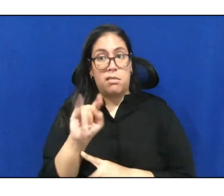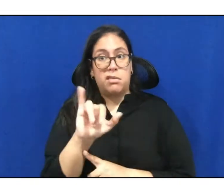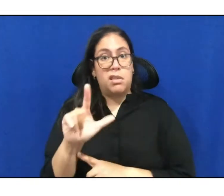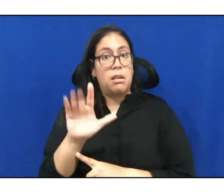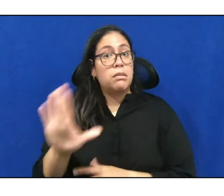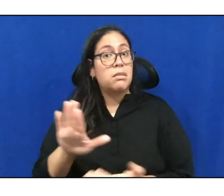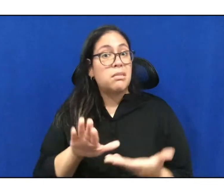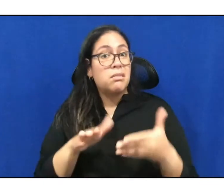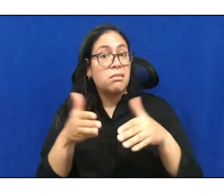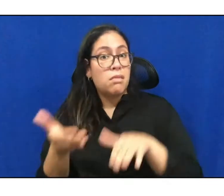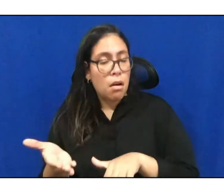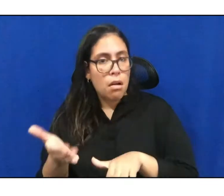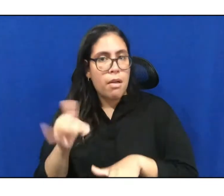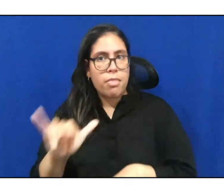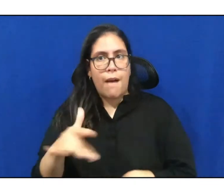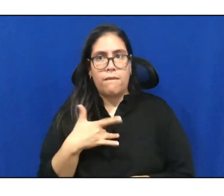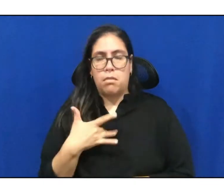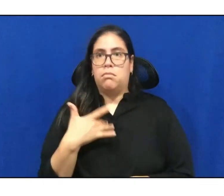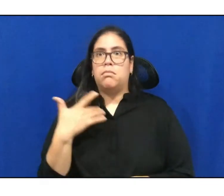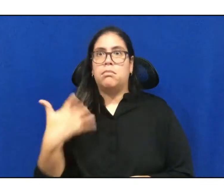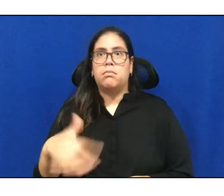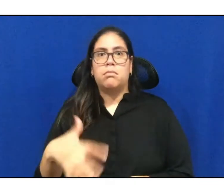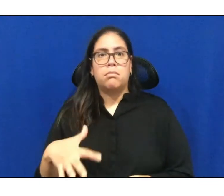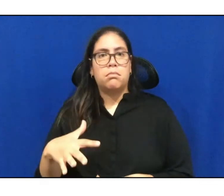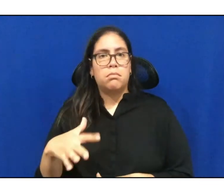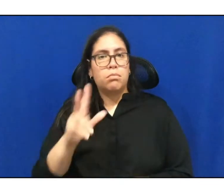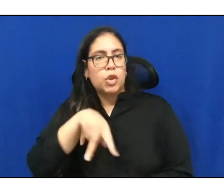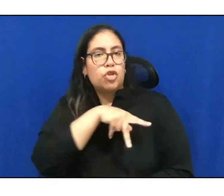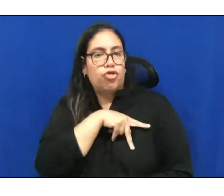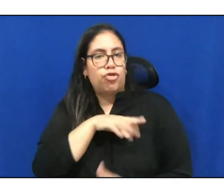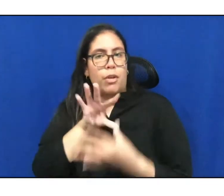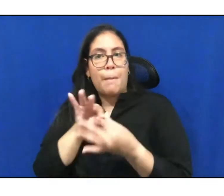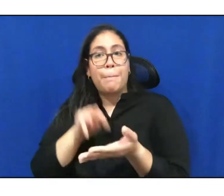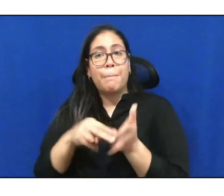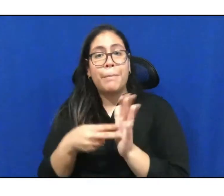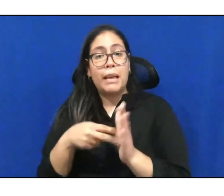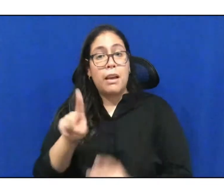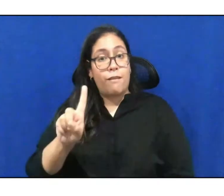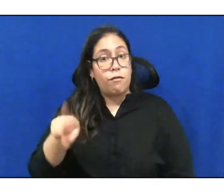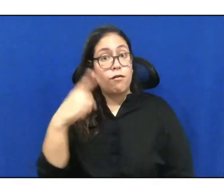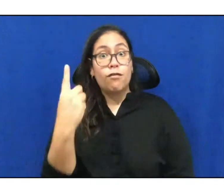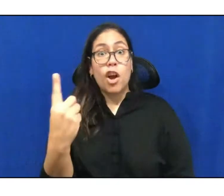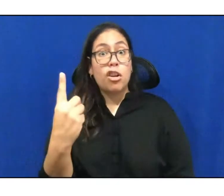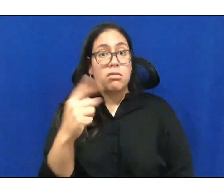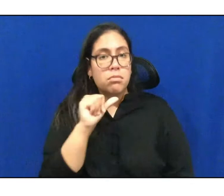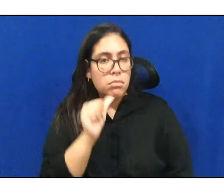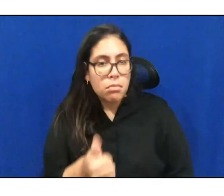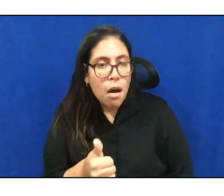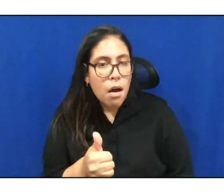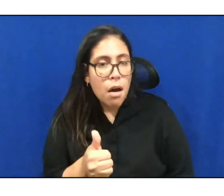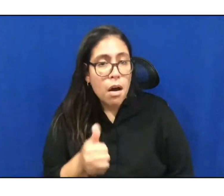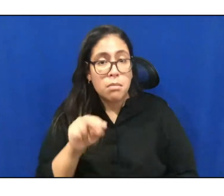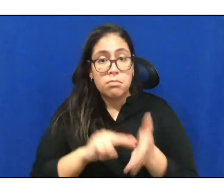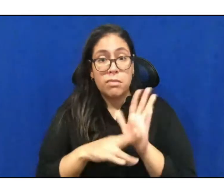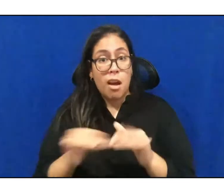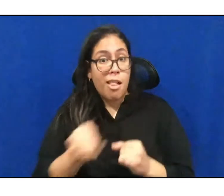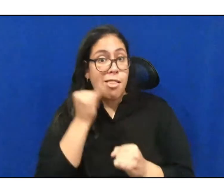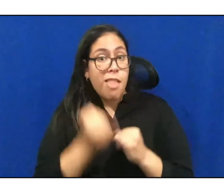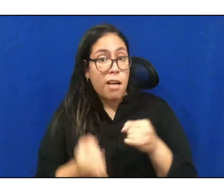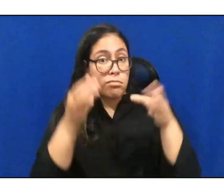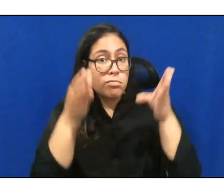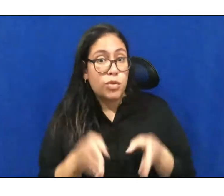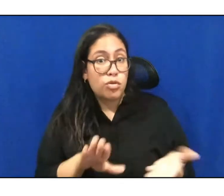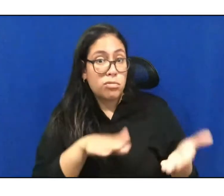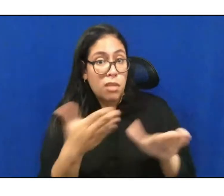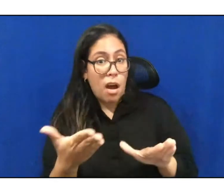personalized a moment. He wasn't the first, sadly, and he hasn't been the last, but he's very much someone